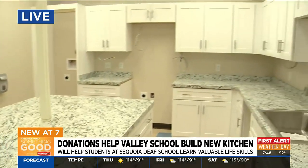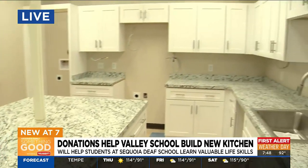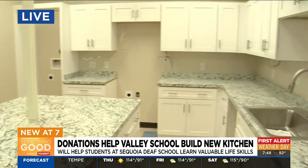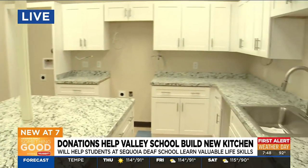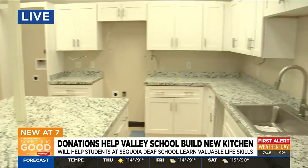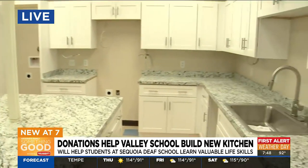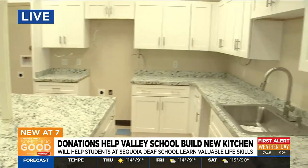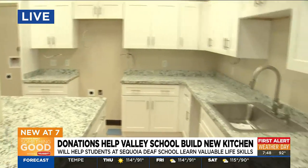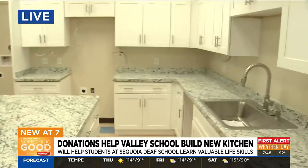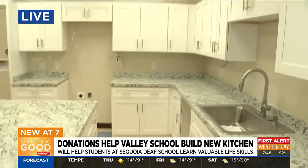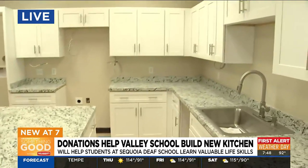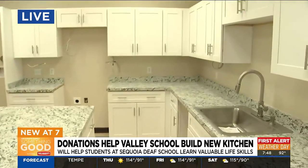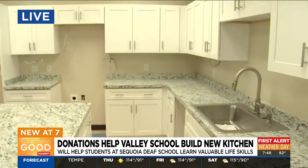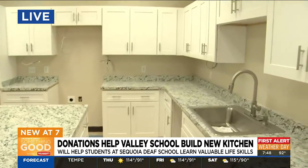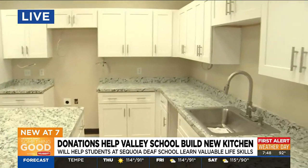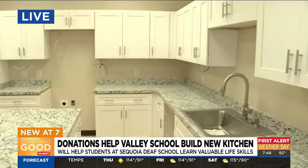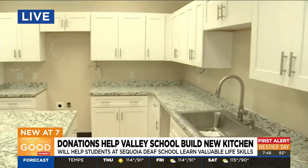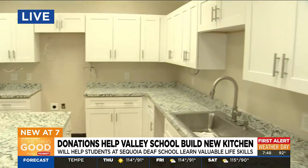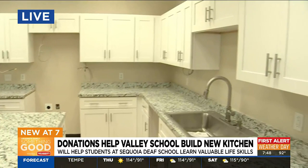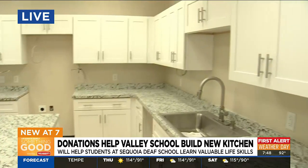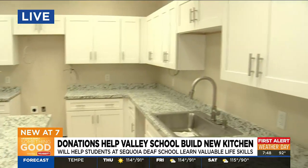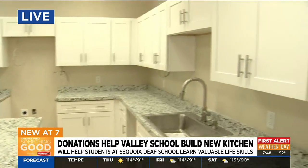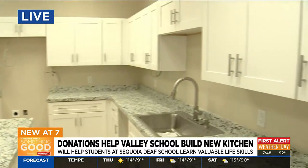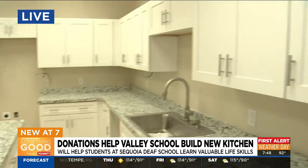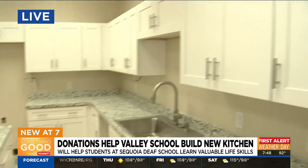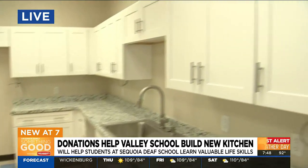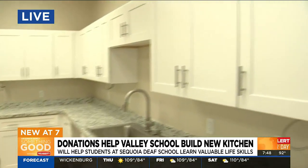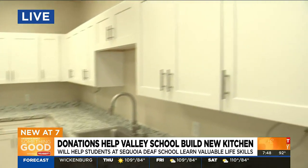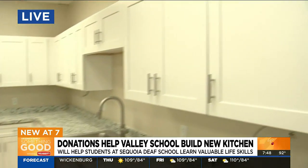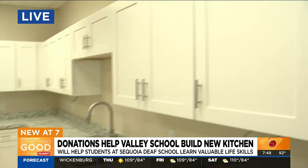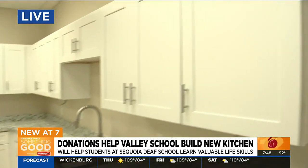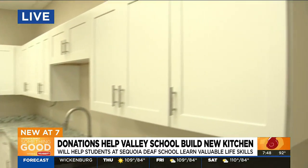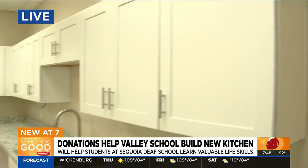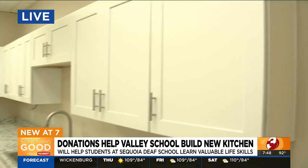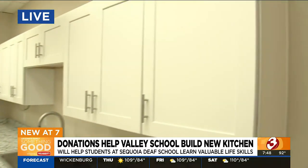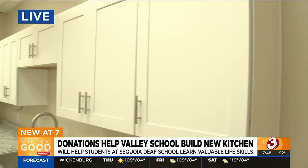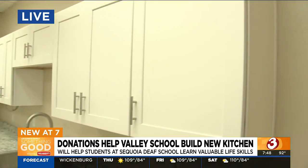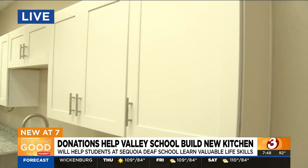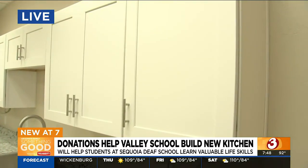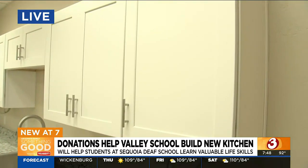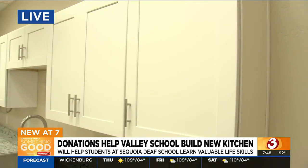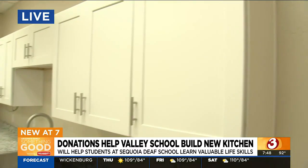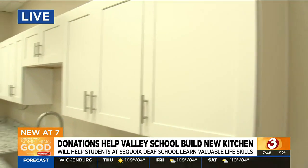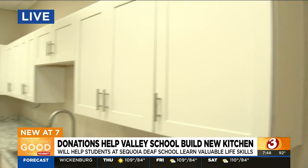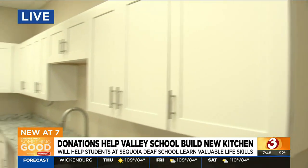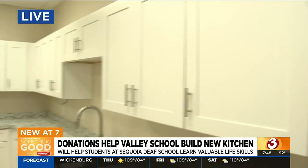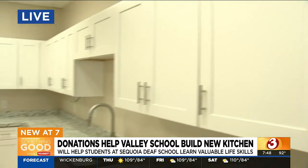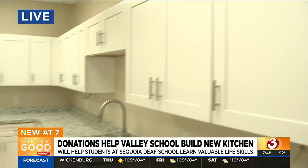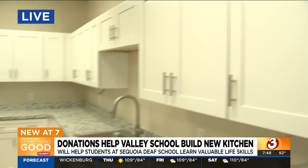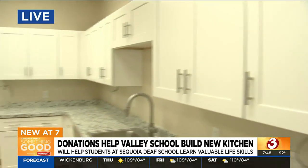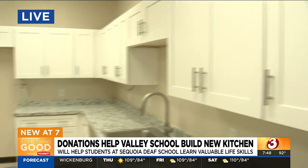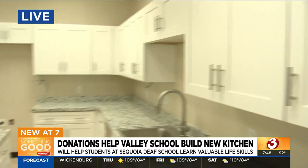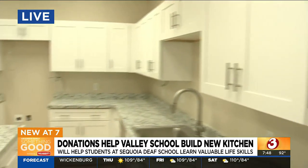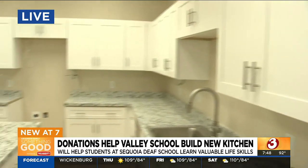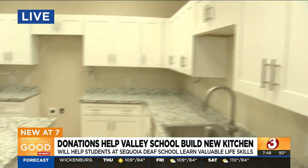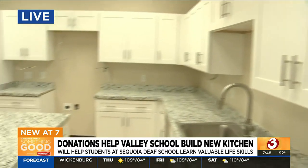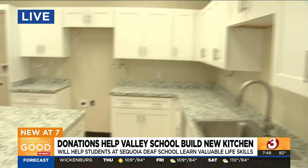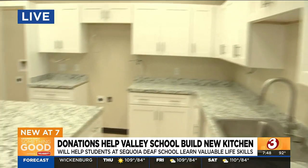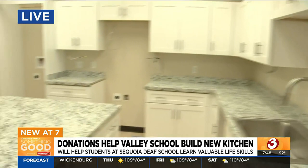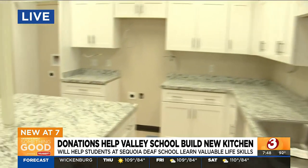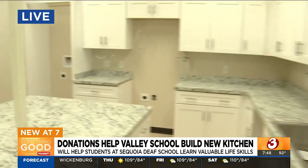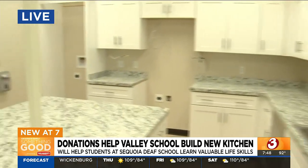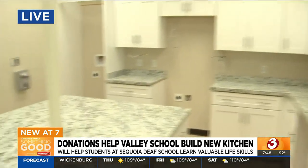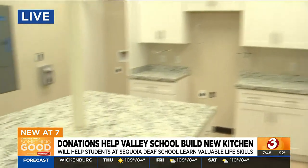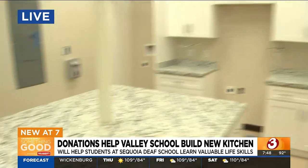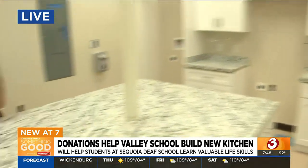the kids to learn all the basic necessities. So, remind me how old Alicia is. Alicia, how old are you? Eight. You are eight.